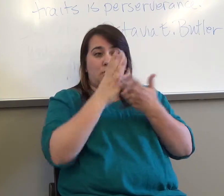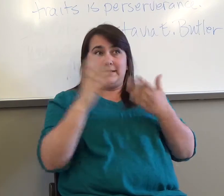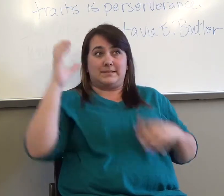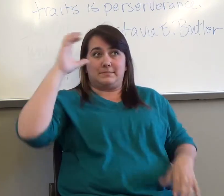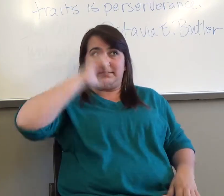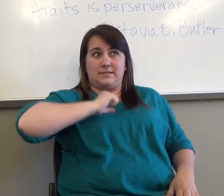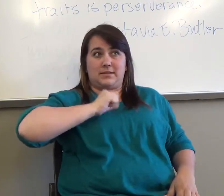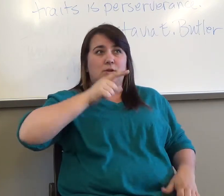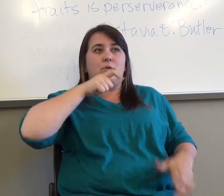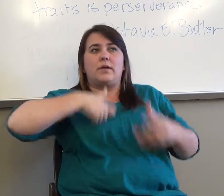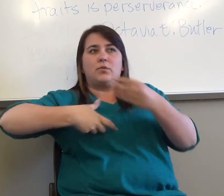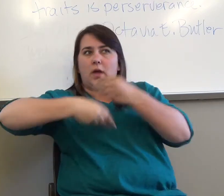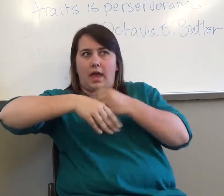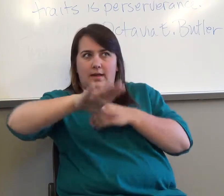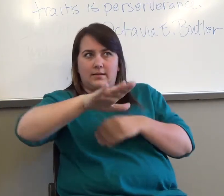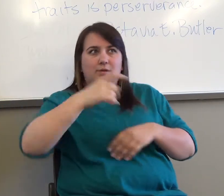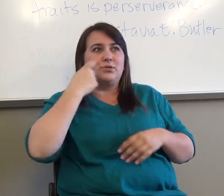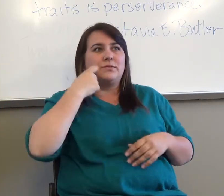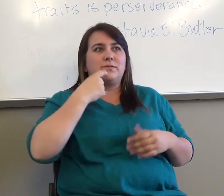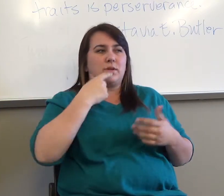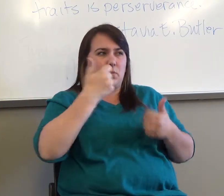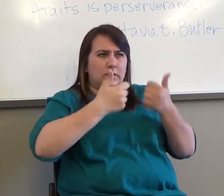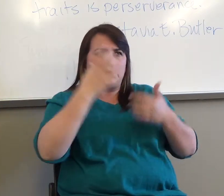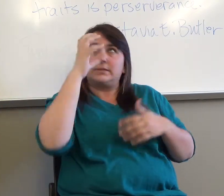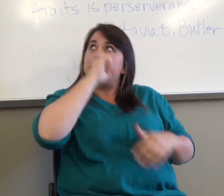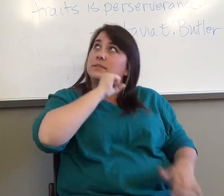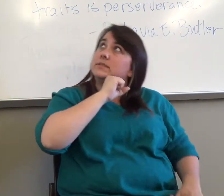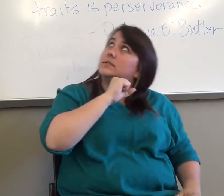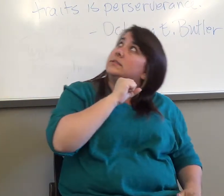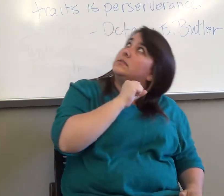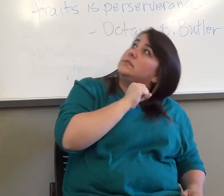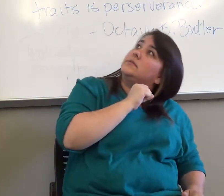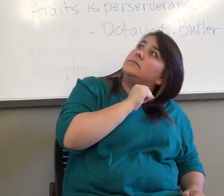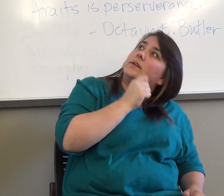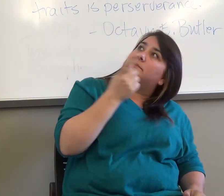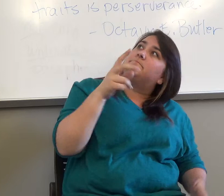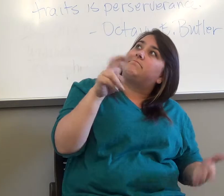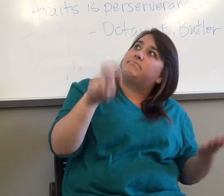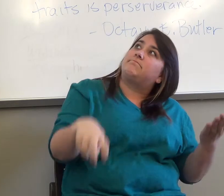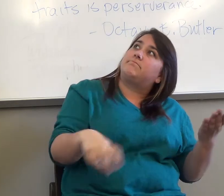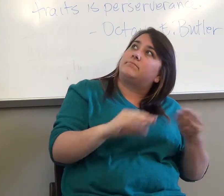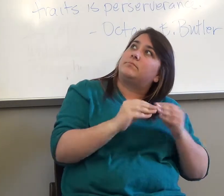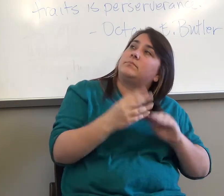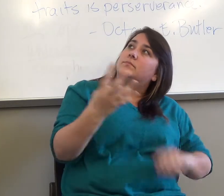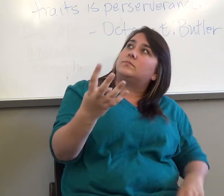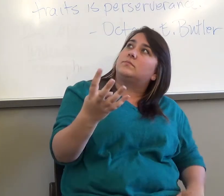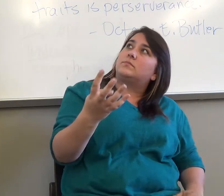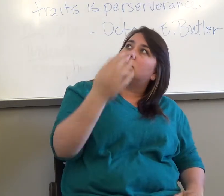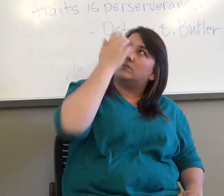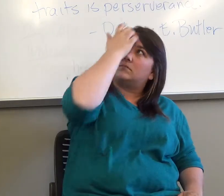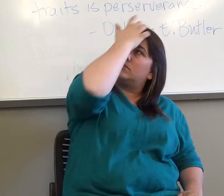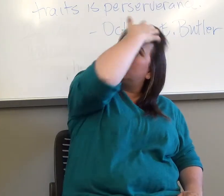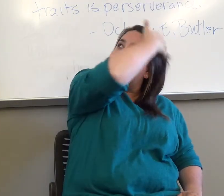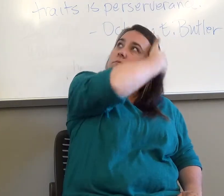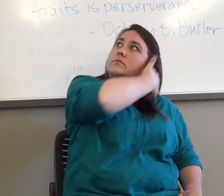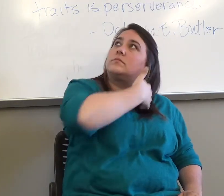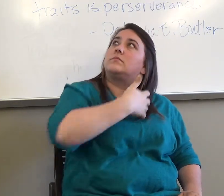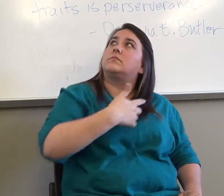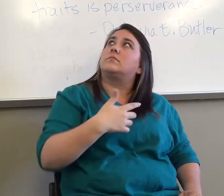just have to say which one of these it is. The topic, the attitude, and the essay map. I don't think any